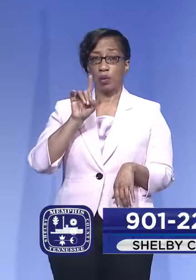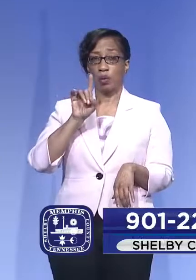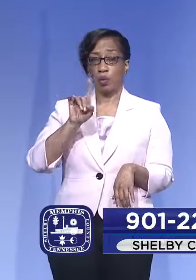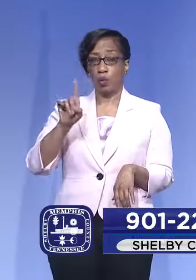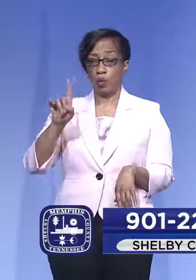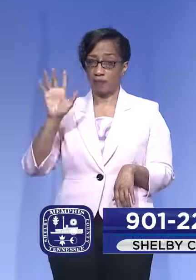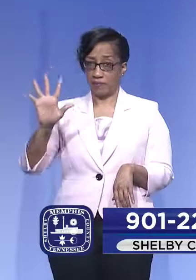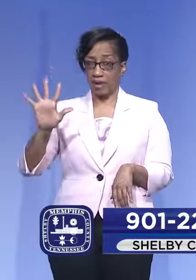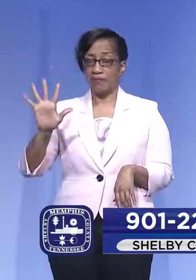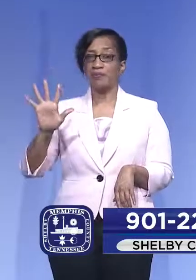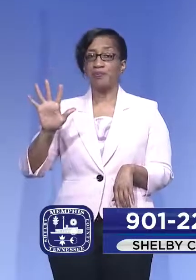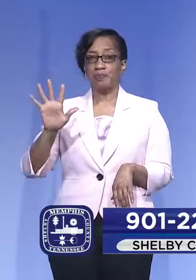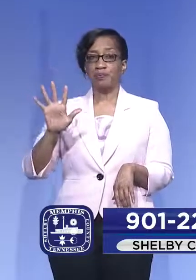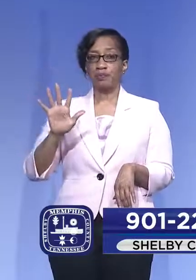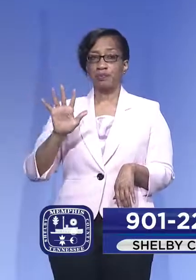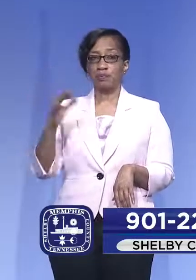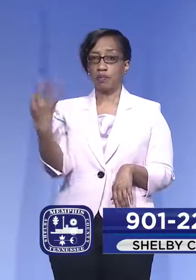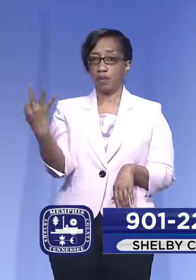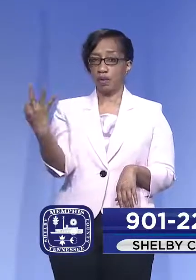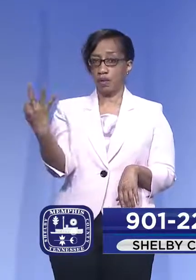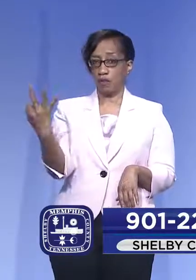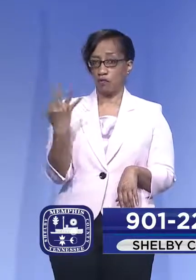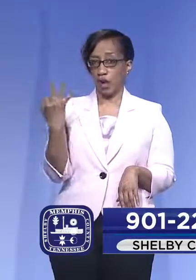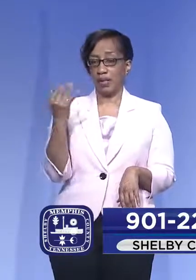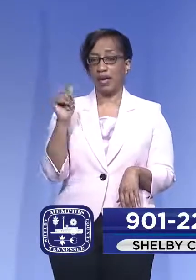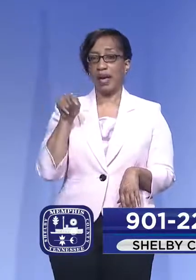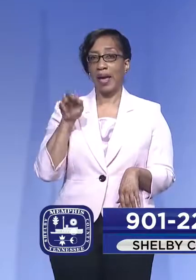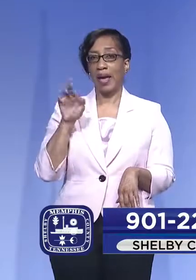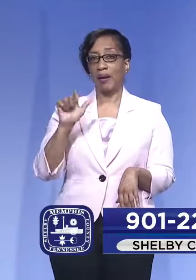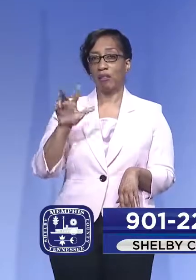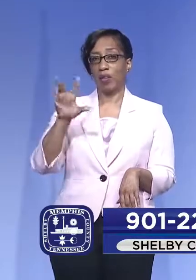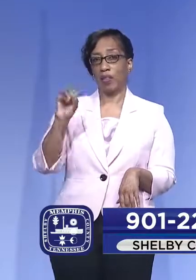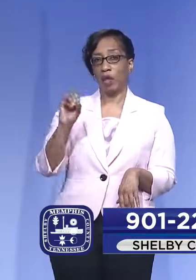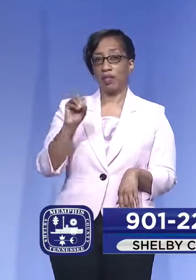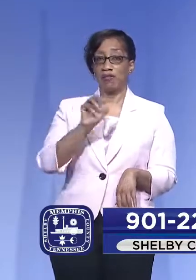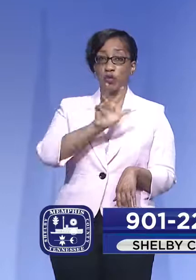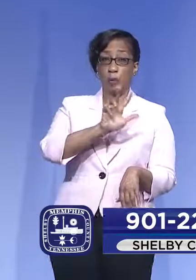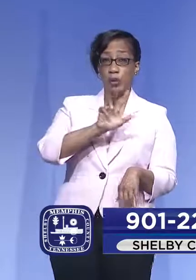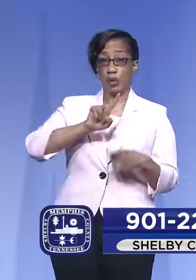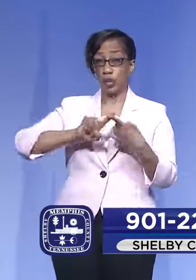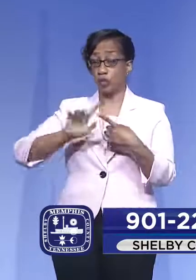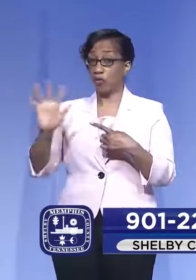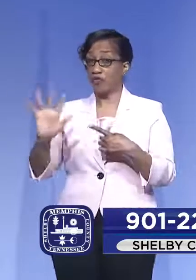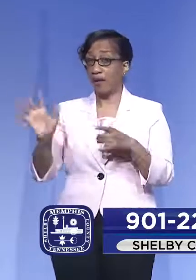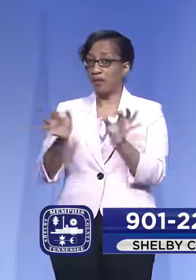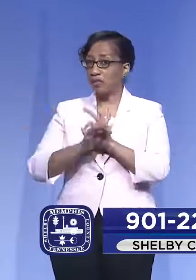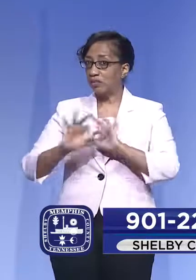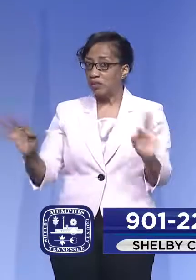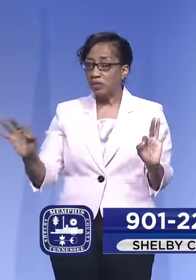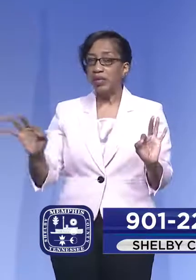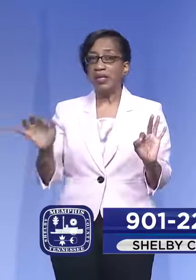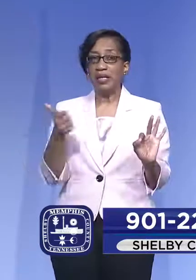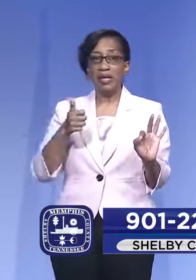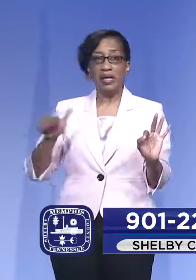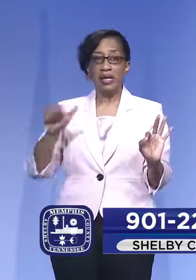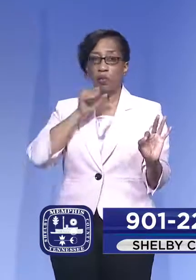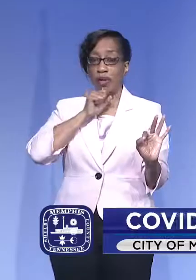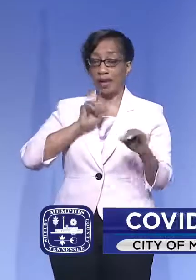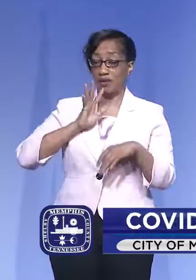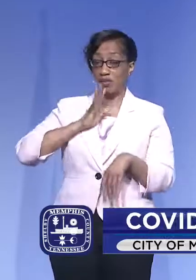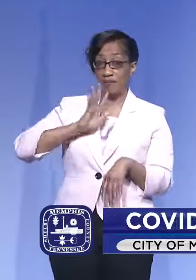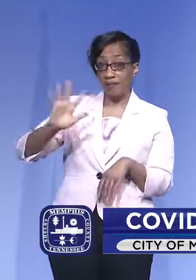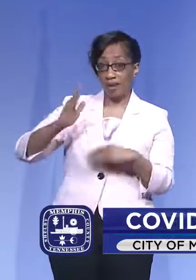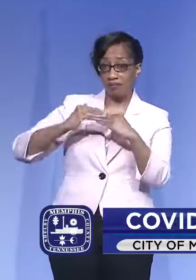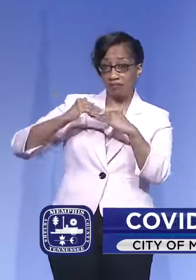38155. That will be on Friday, April 30th from 3 to 5 p.m. It's free of charge. Anybody 5 years old and older can